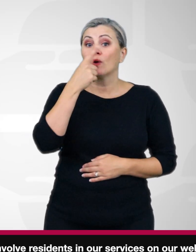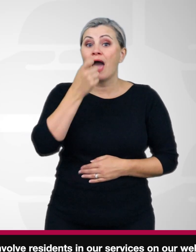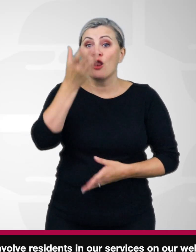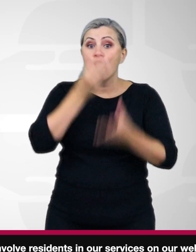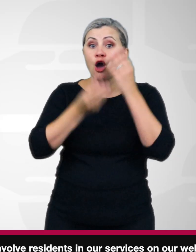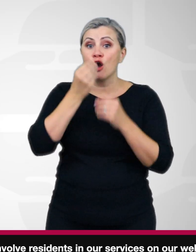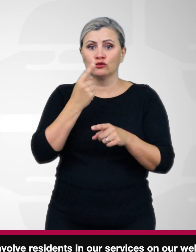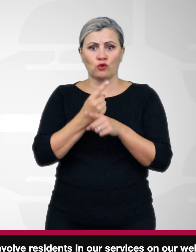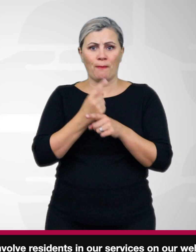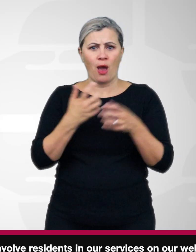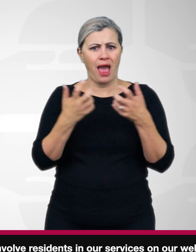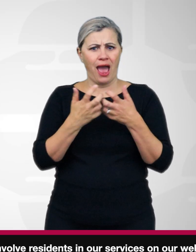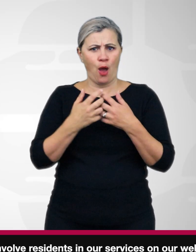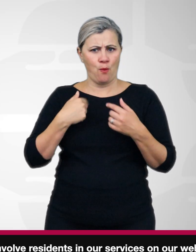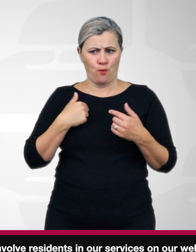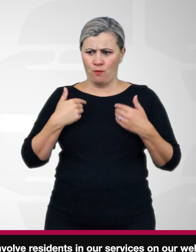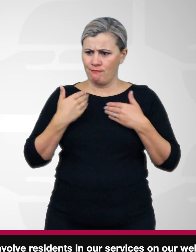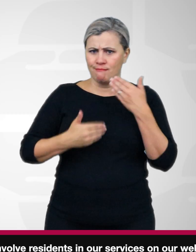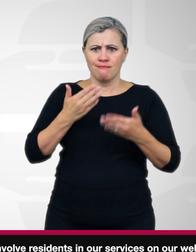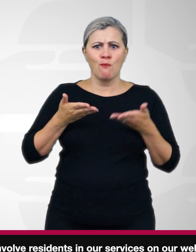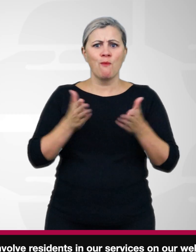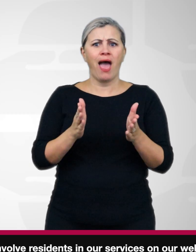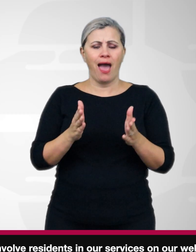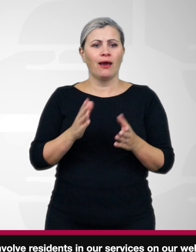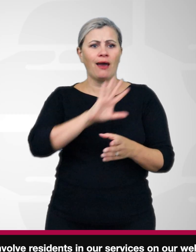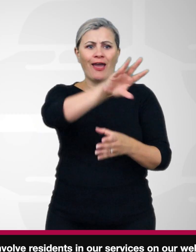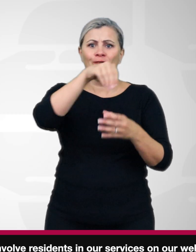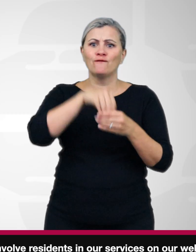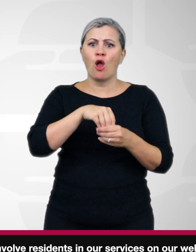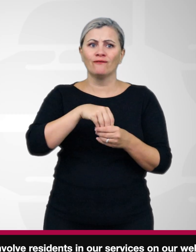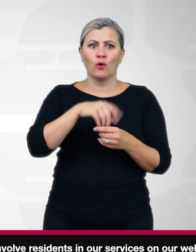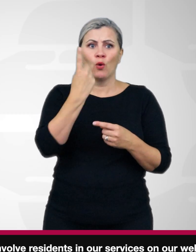You can learn more about the way we involve residents in our services on our website.